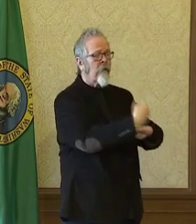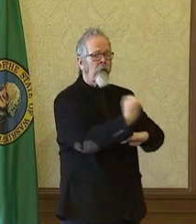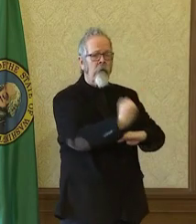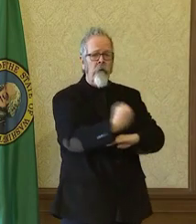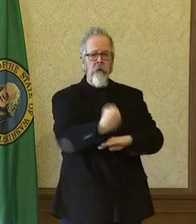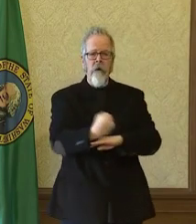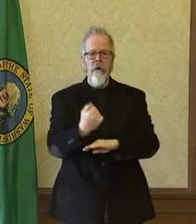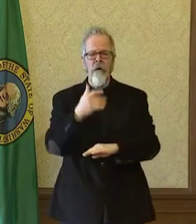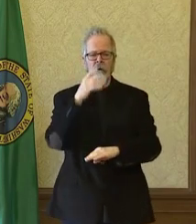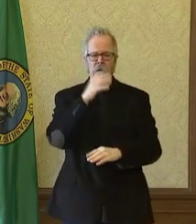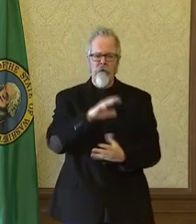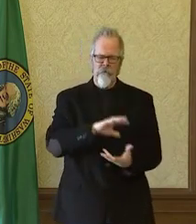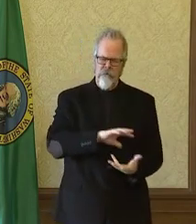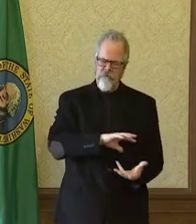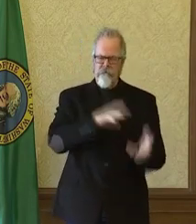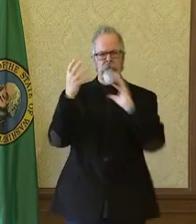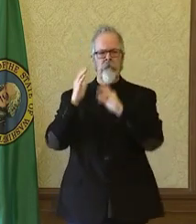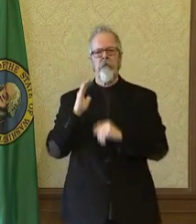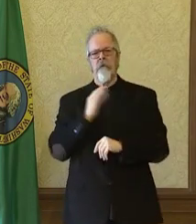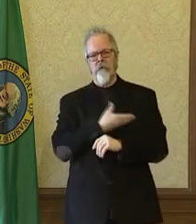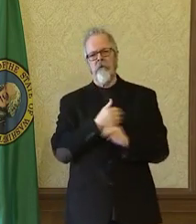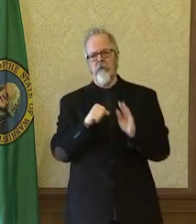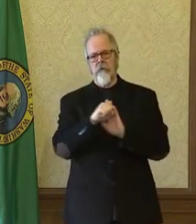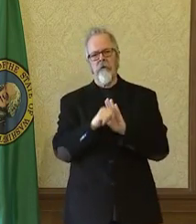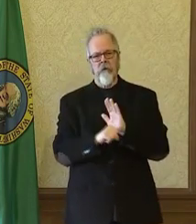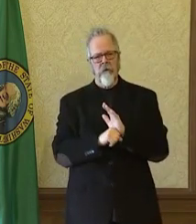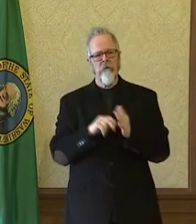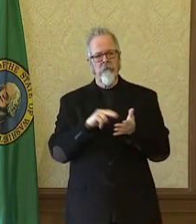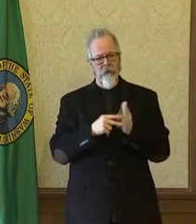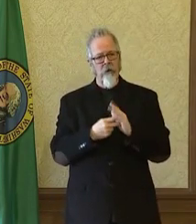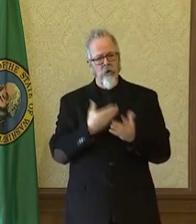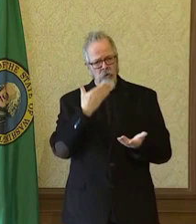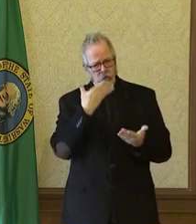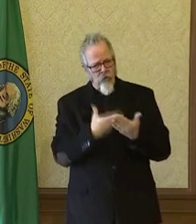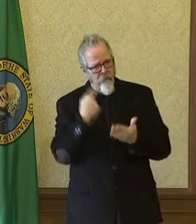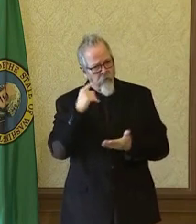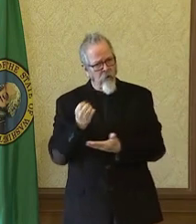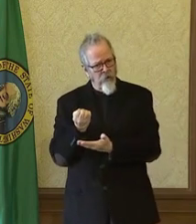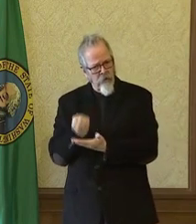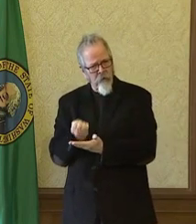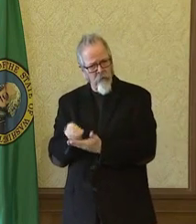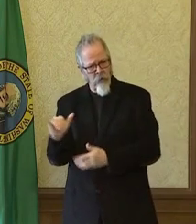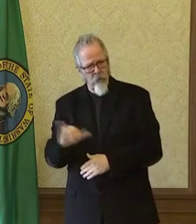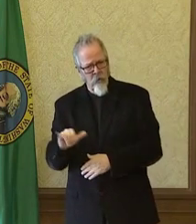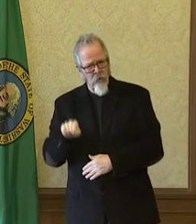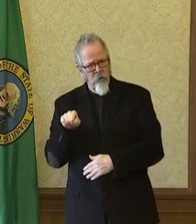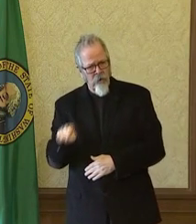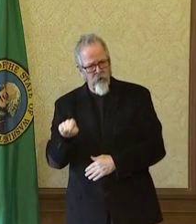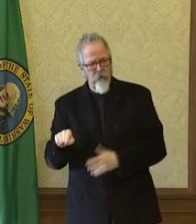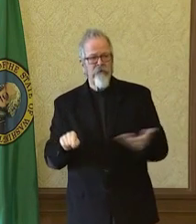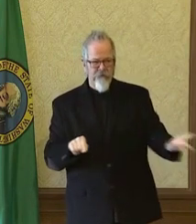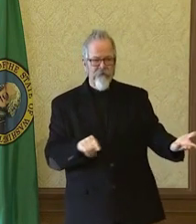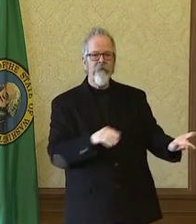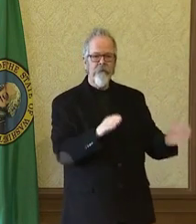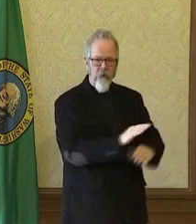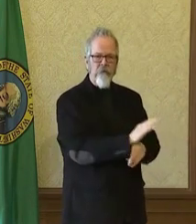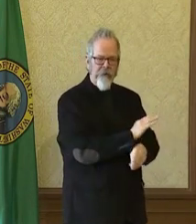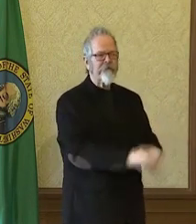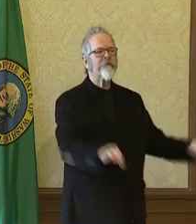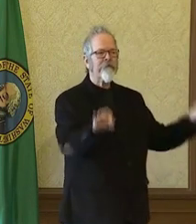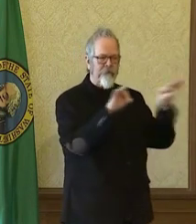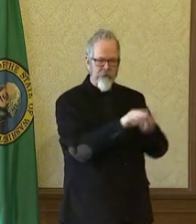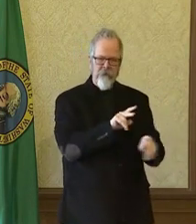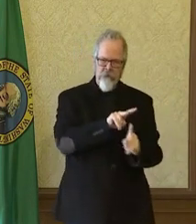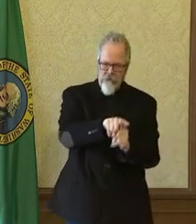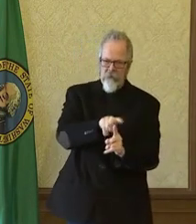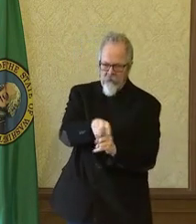pivoting. Our community banks are accepting SBA loan applications. Our Composite Recycling Technology Center